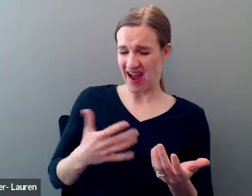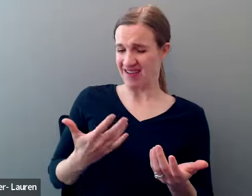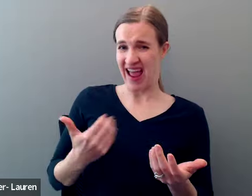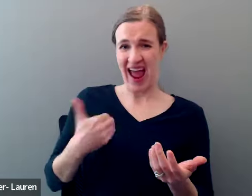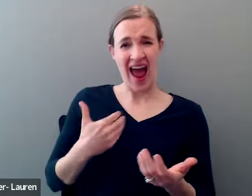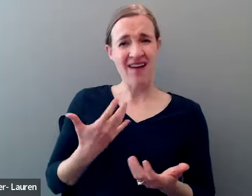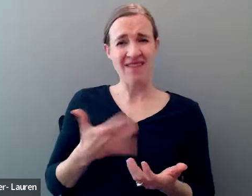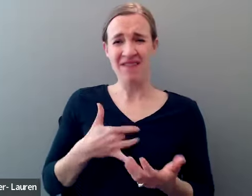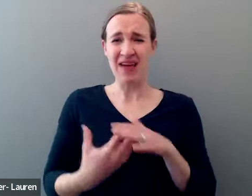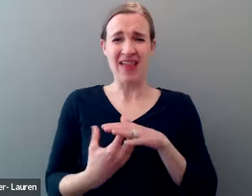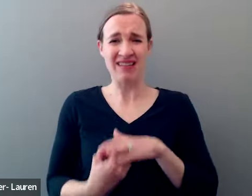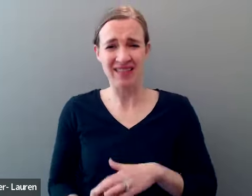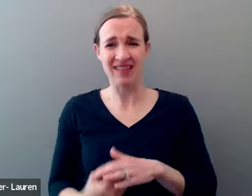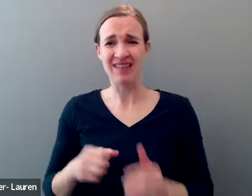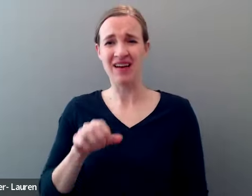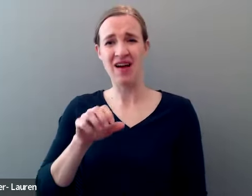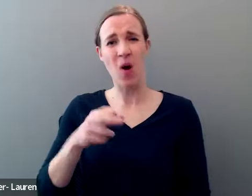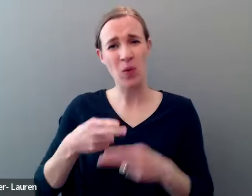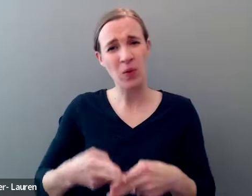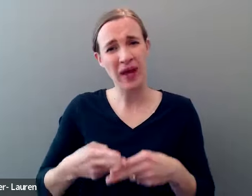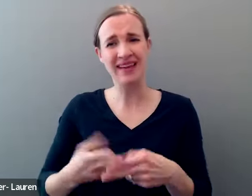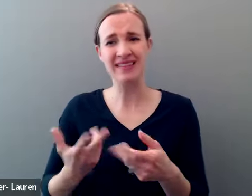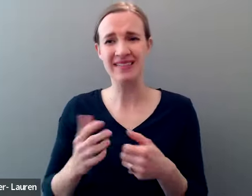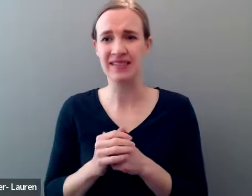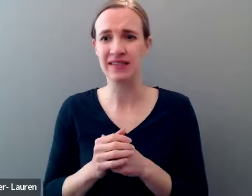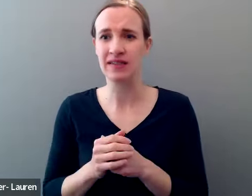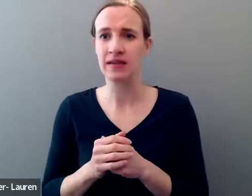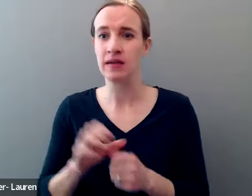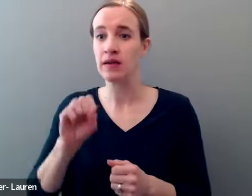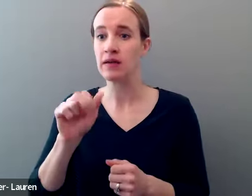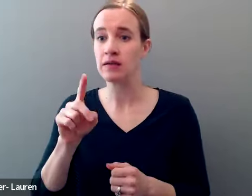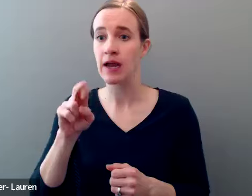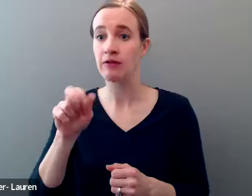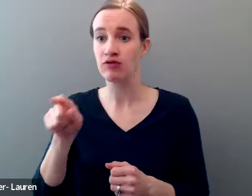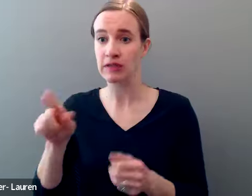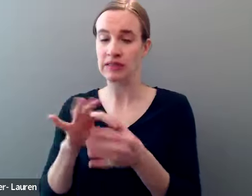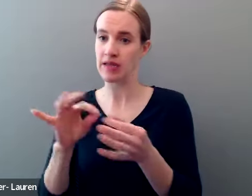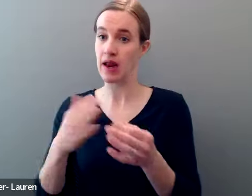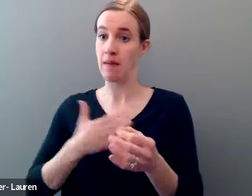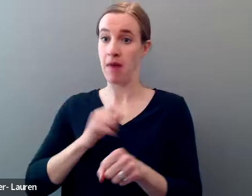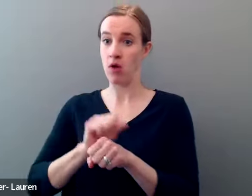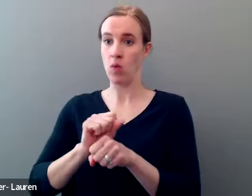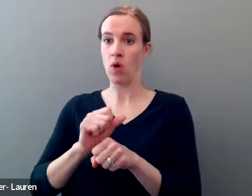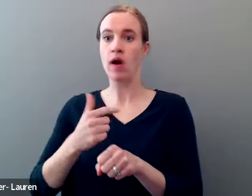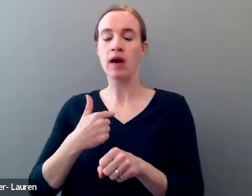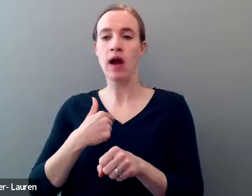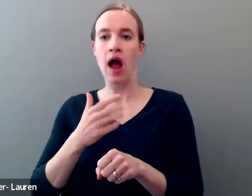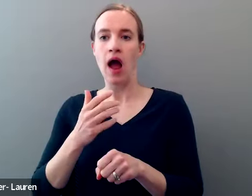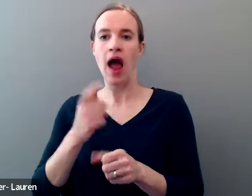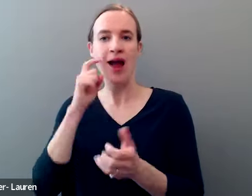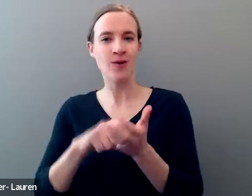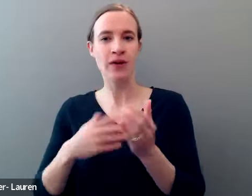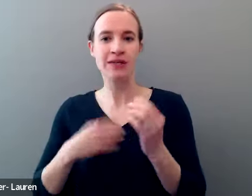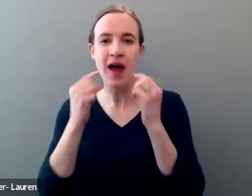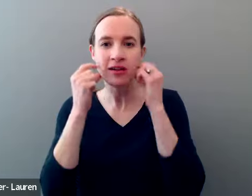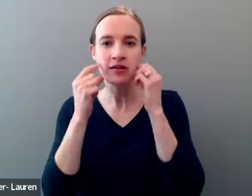get a scowl on my forehead. Yeah, absolutely. Thank you, Sandra. If we're stressed about something, clenching